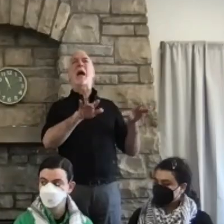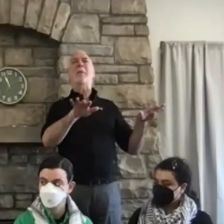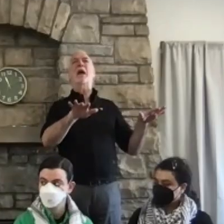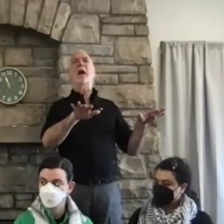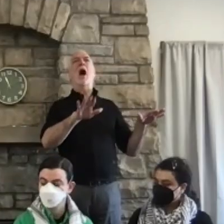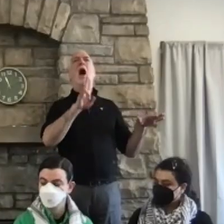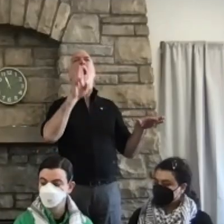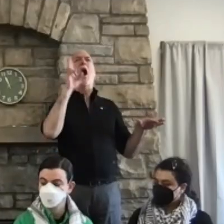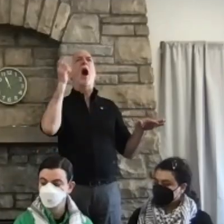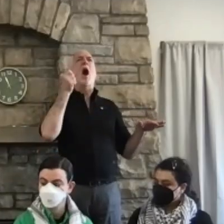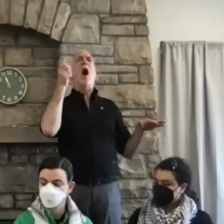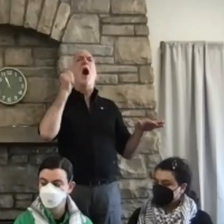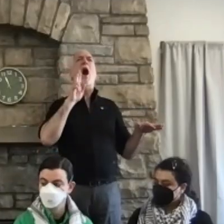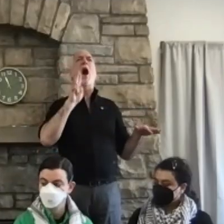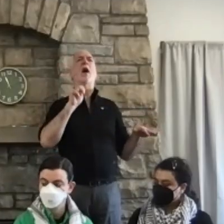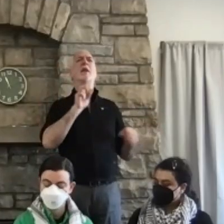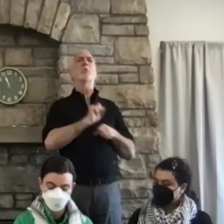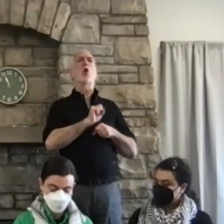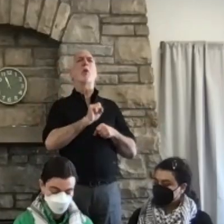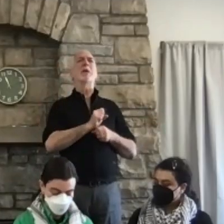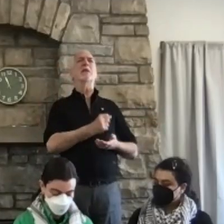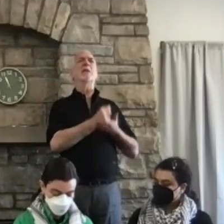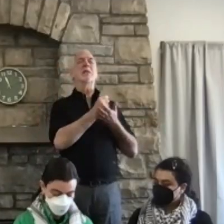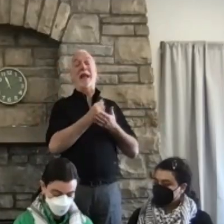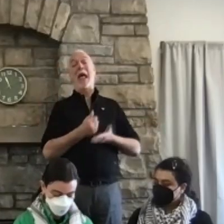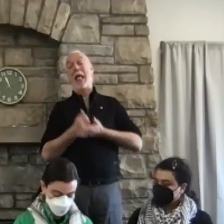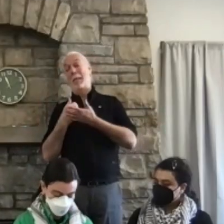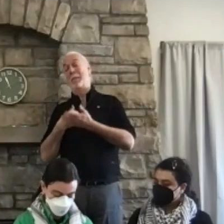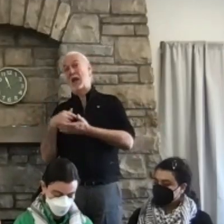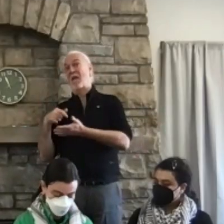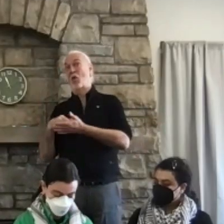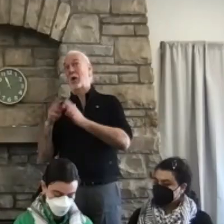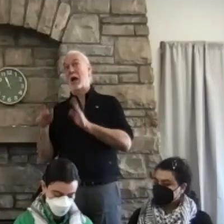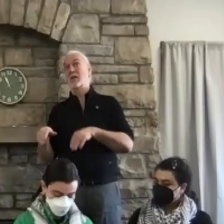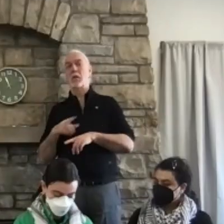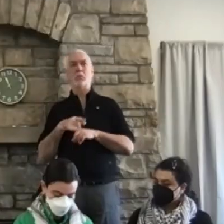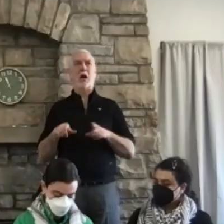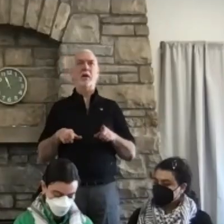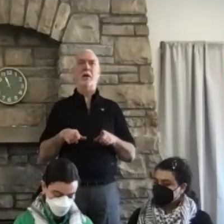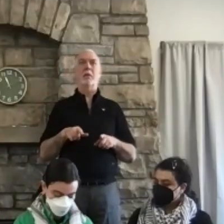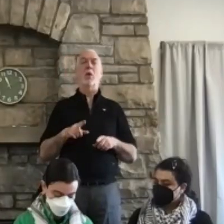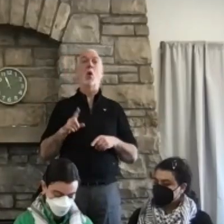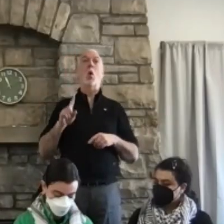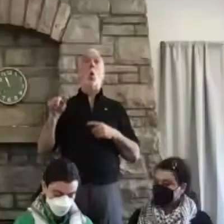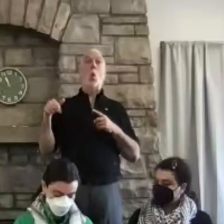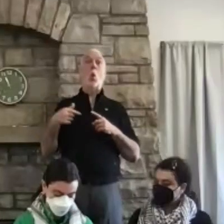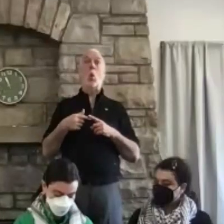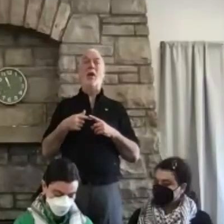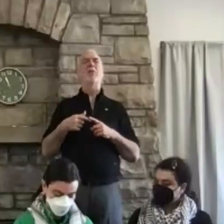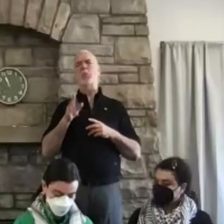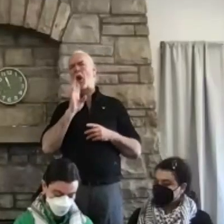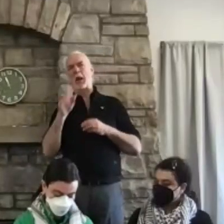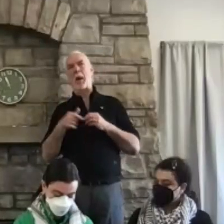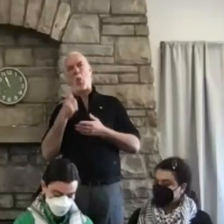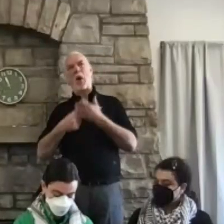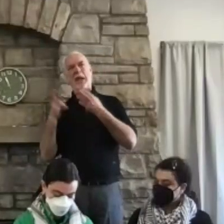short time, and that helped with housing and stuff. But once the Biden administration, not to put, but I'm just saying, like, historically speaking,